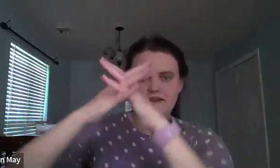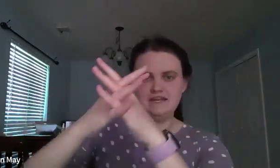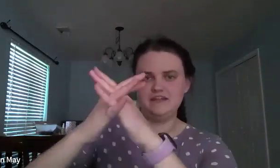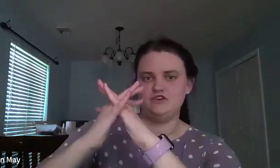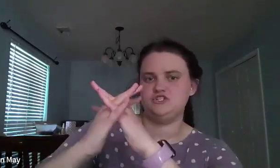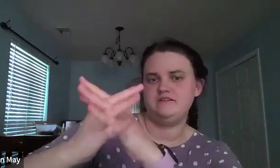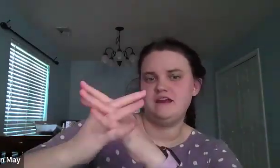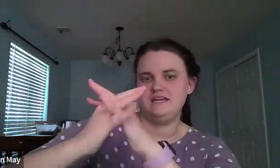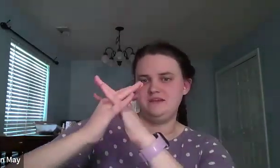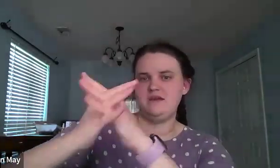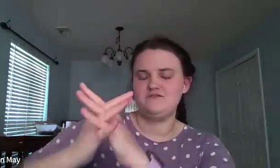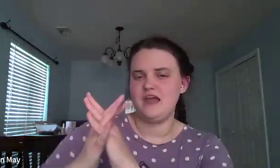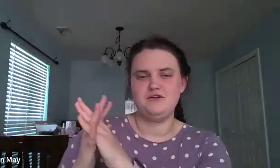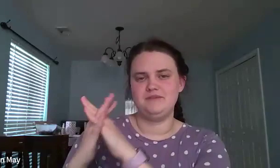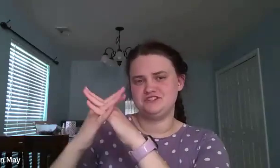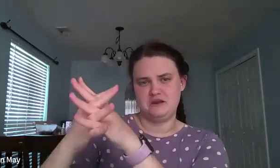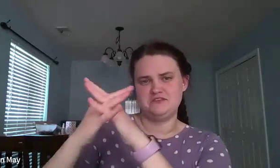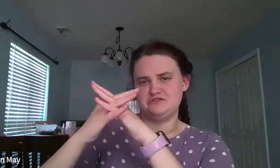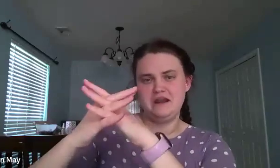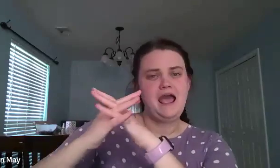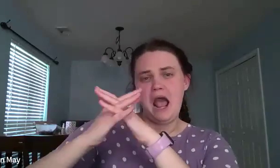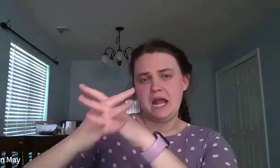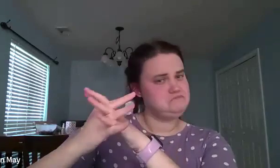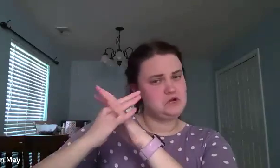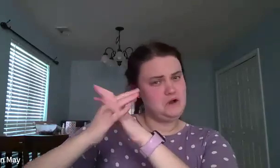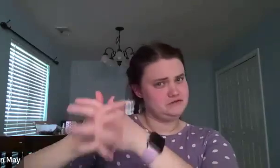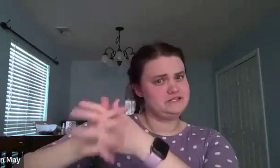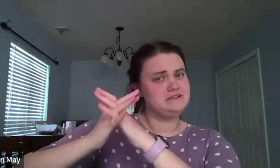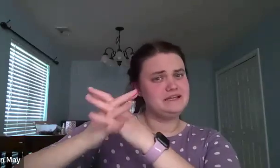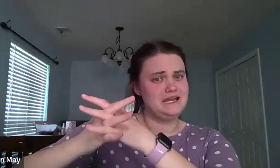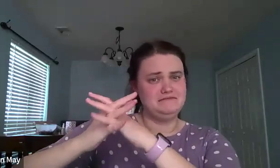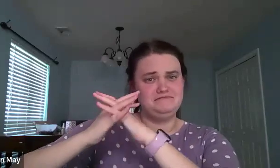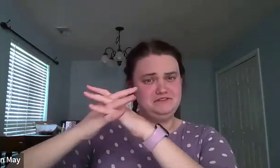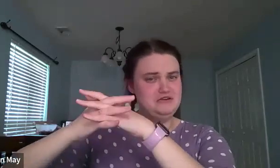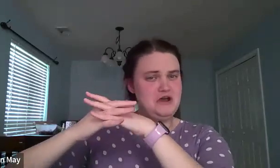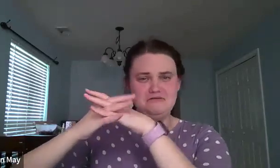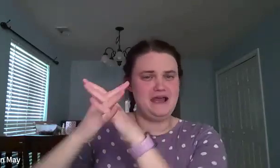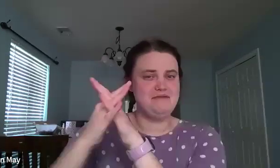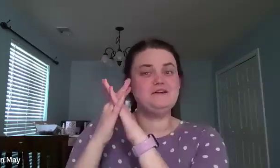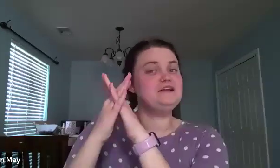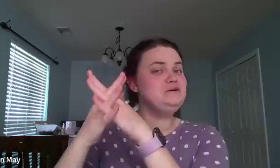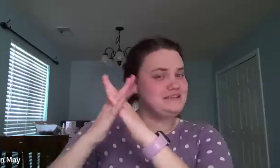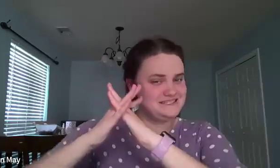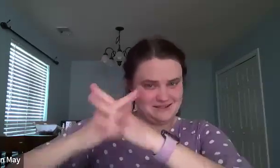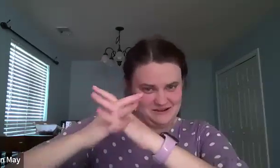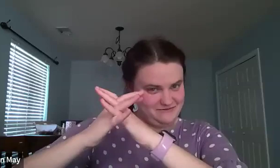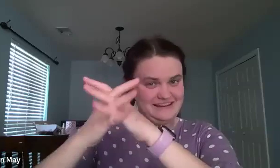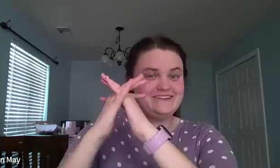fighting and they're just like kind of keeping it back and forth. I know I'm not describing this great. I don't watch wrestling. I'm very clueless on